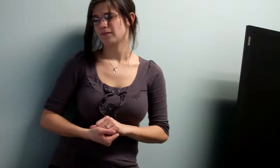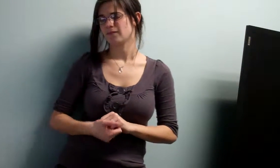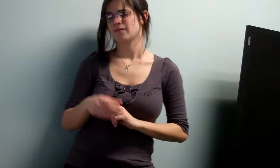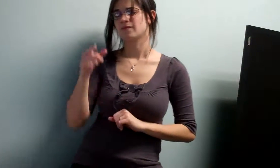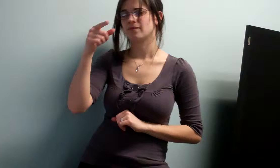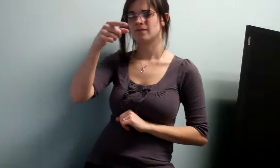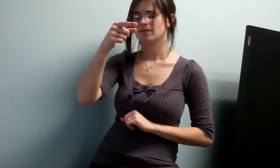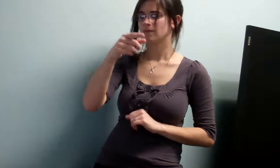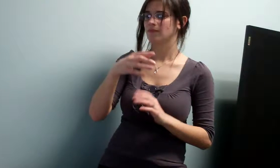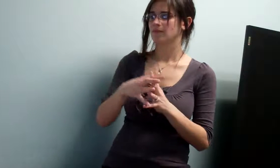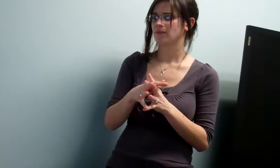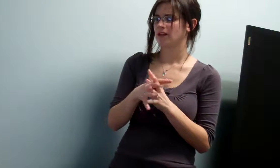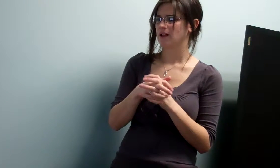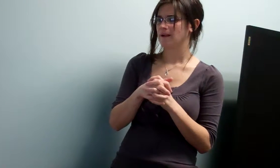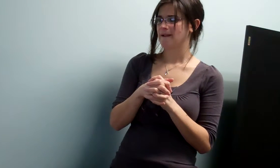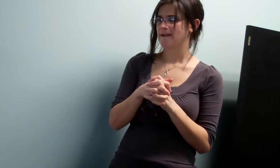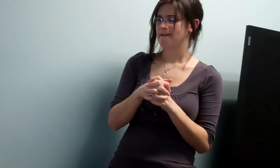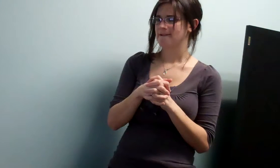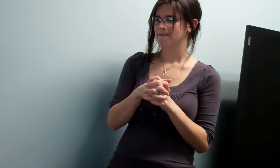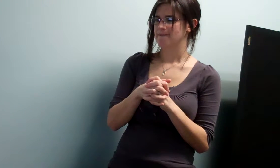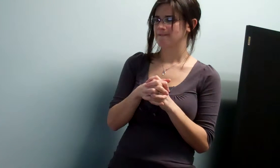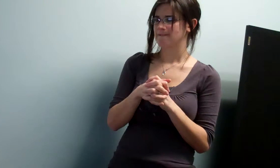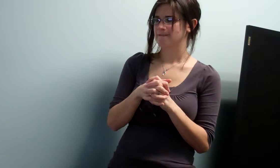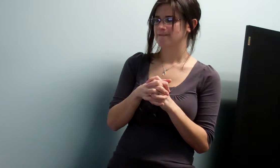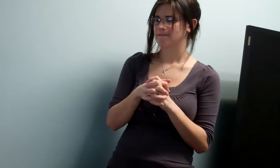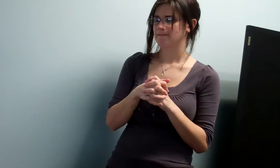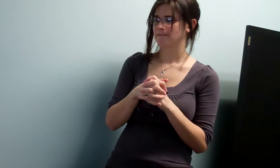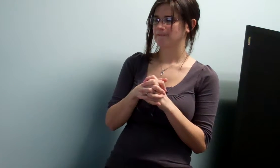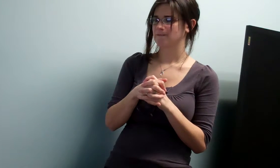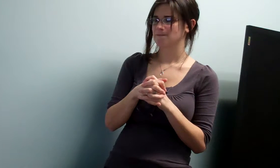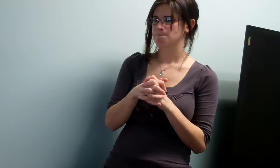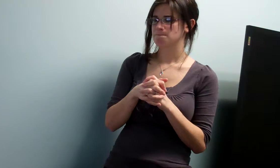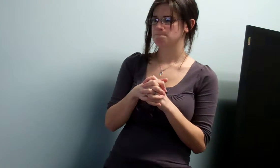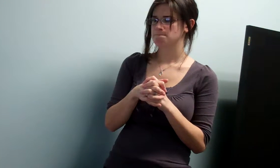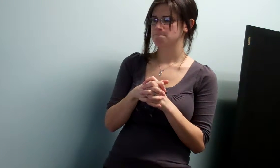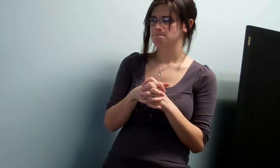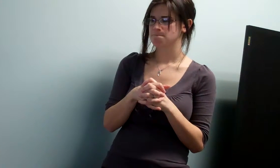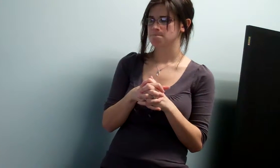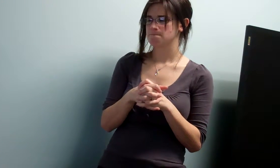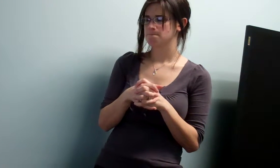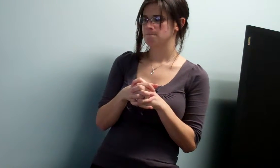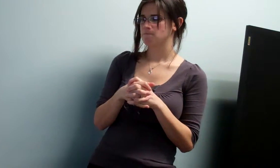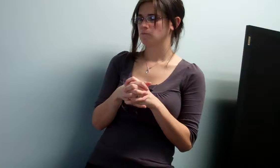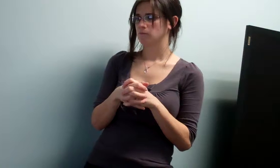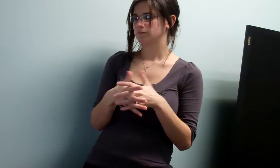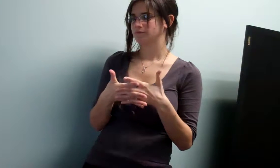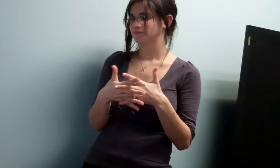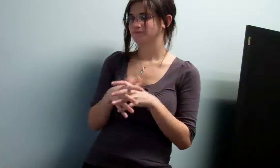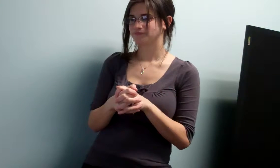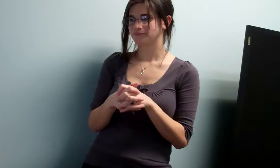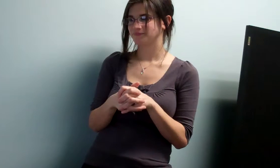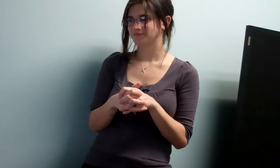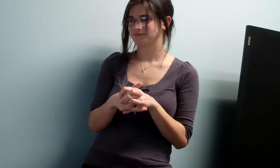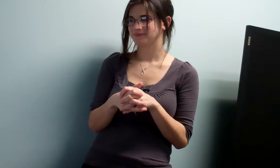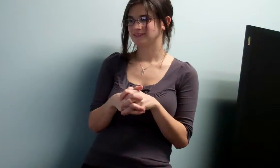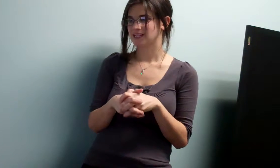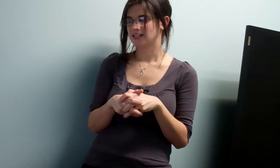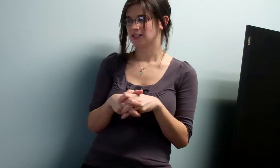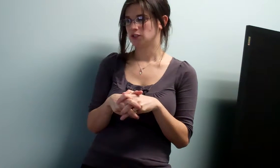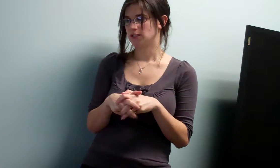African Americans against functions in a racist society where this was very common. Booker T. Washington feels that African Americans